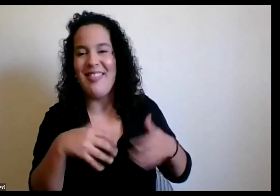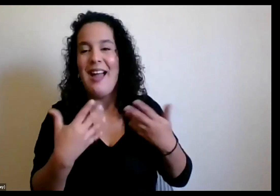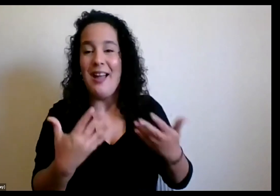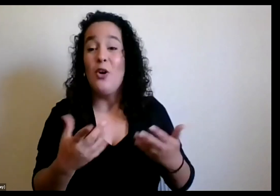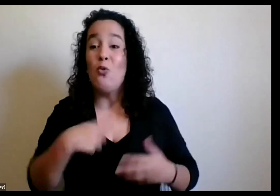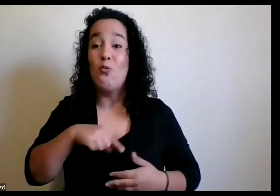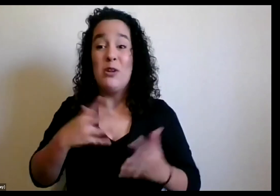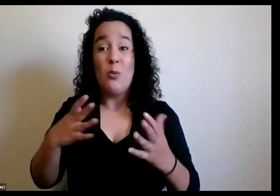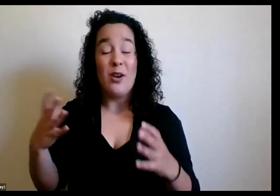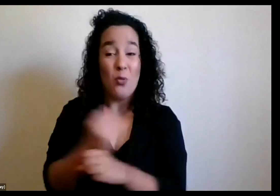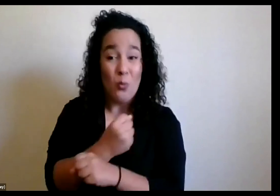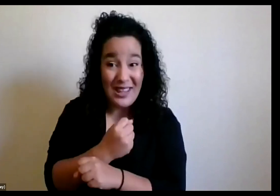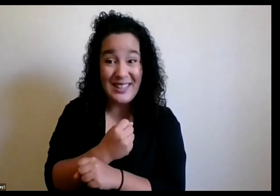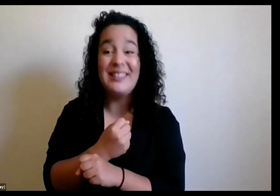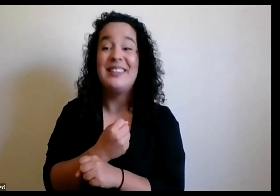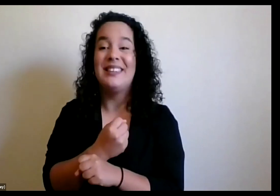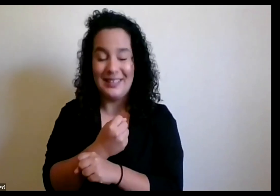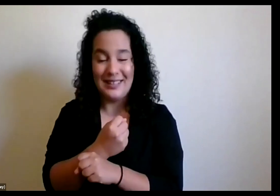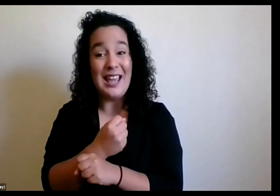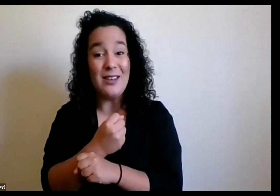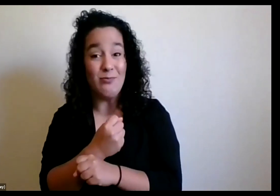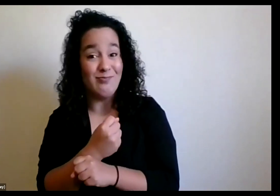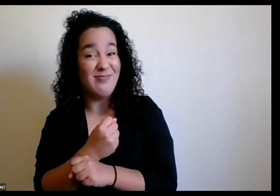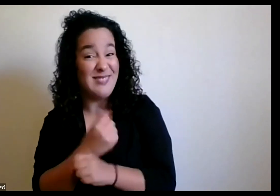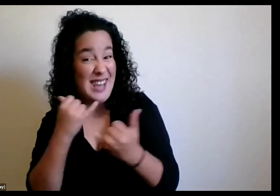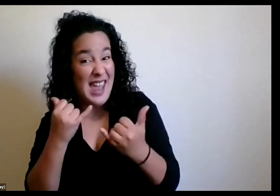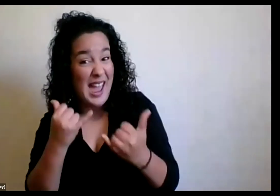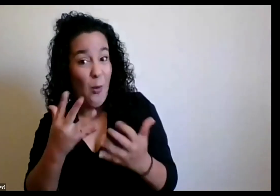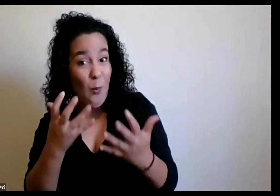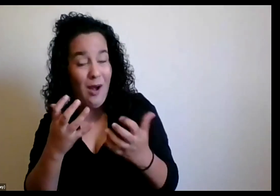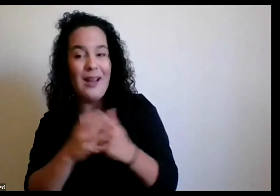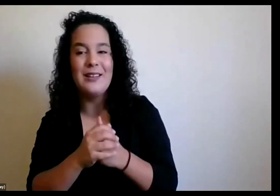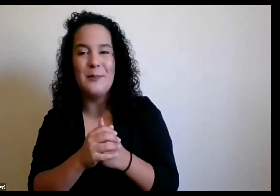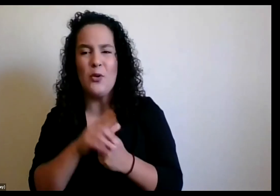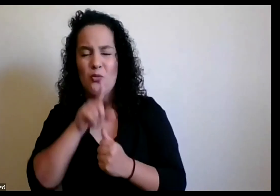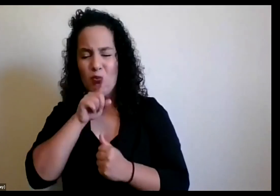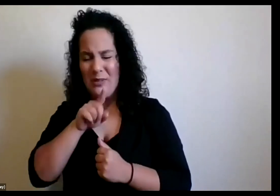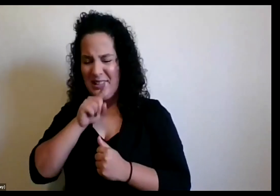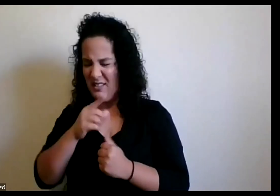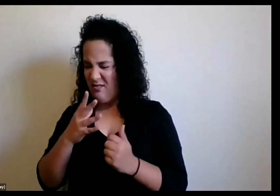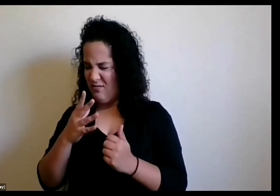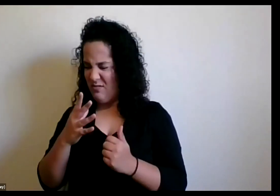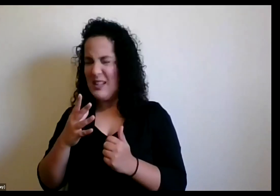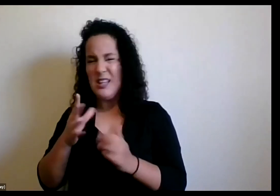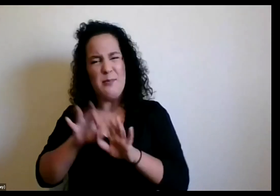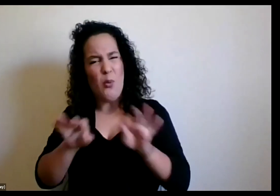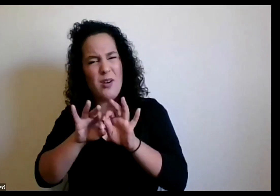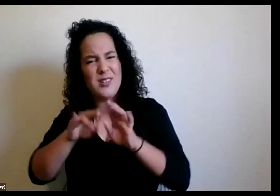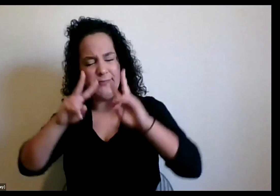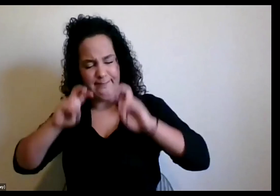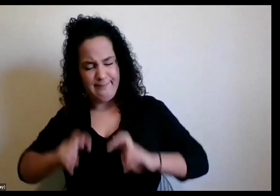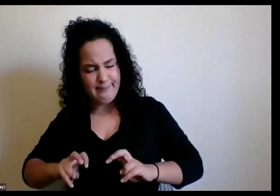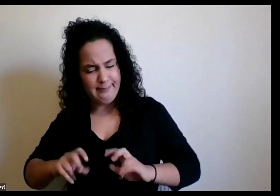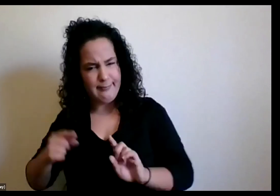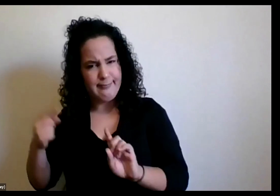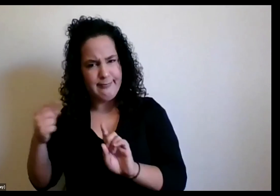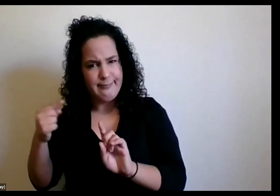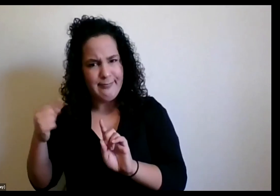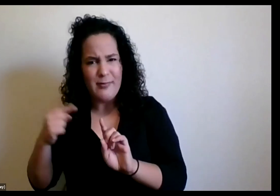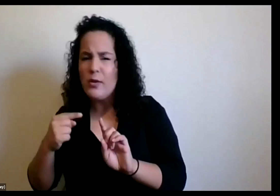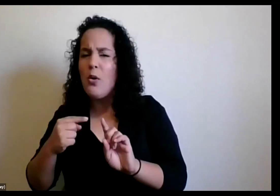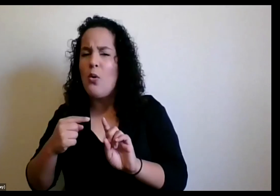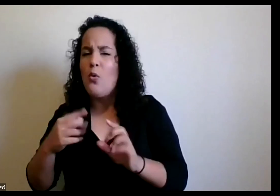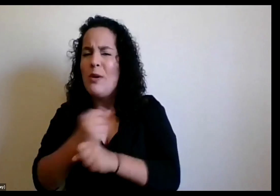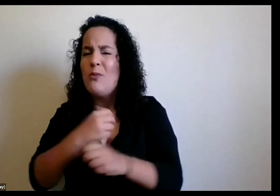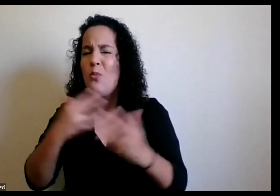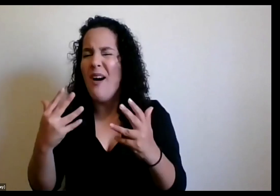win now, I think sometimes we have to remind ourselves of the question of like, wait, what exactly do we want to win, right? That there is a very long arc of these